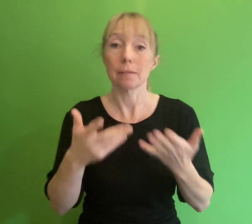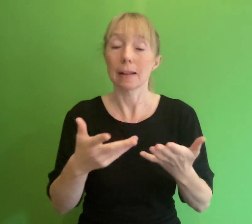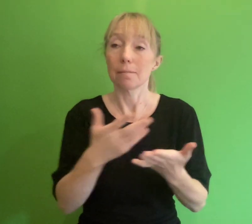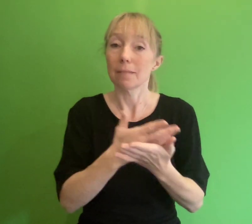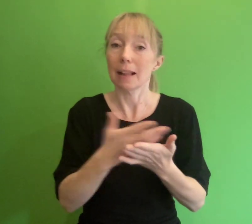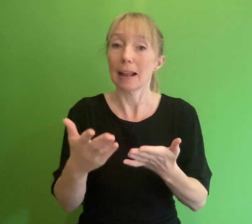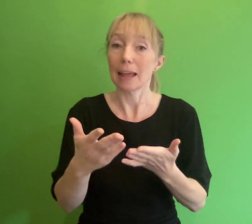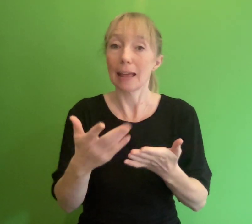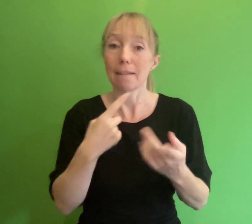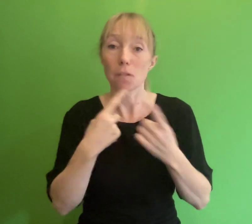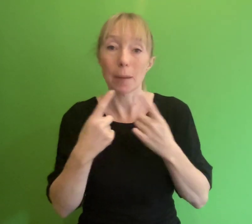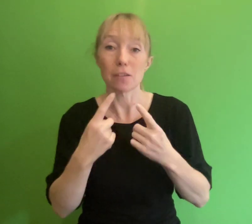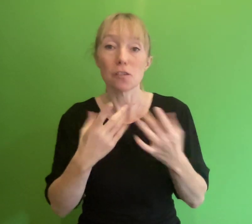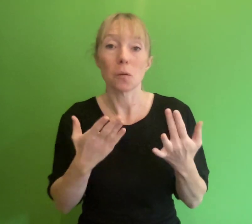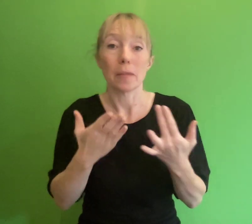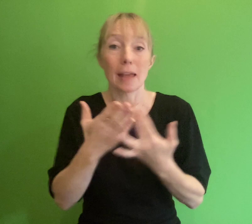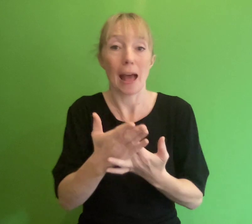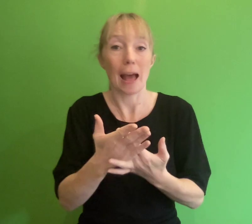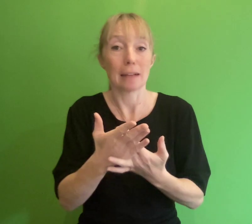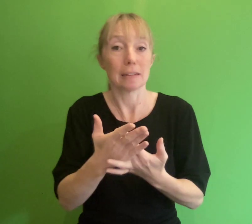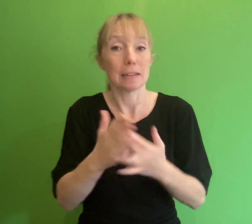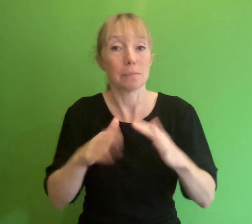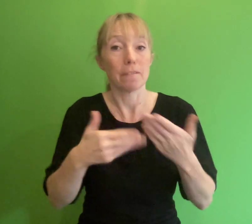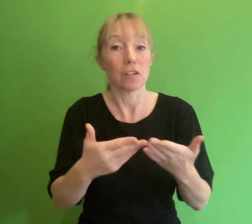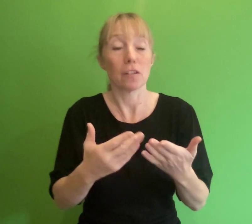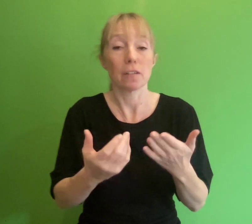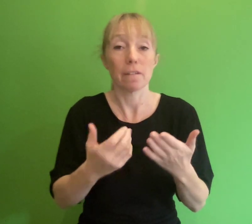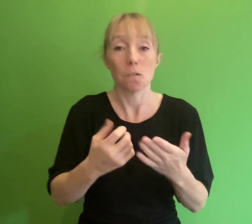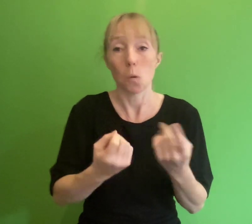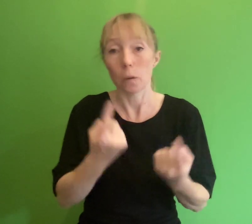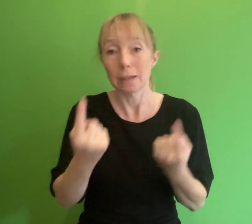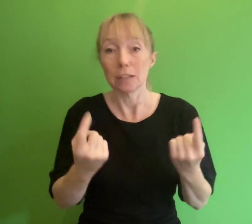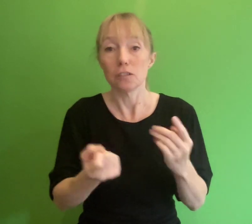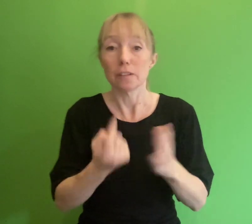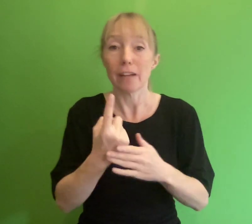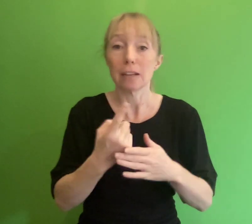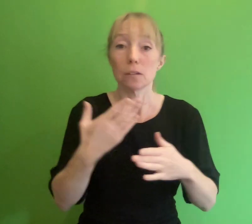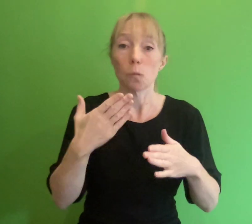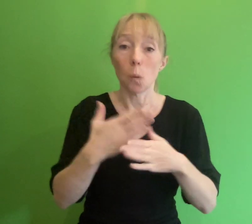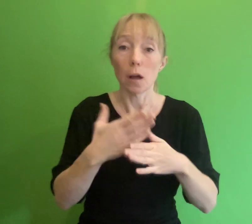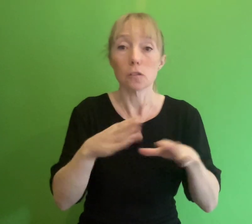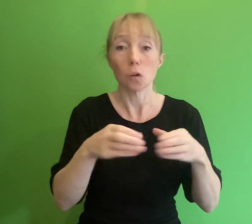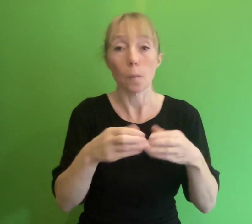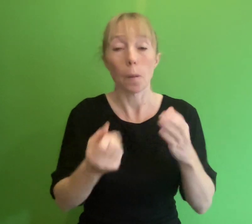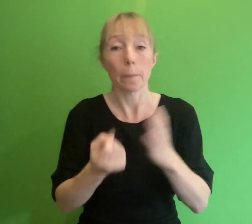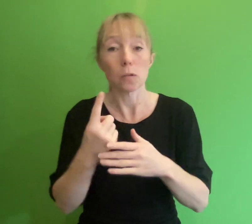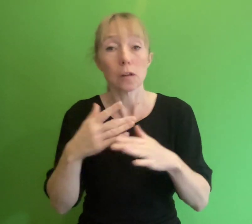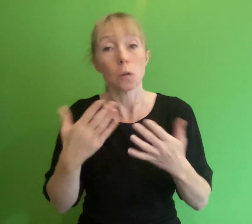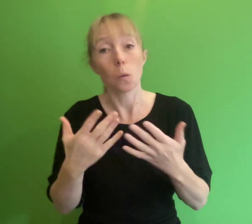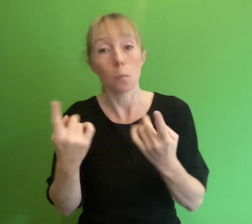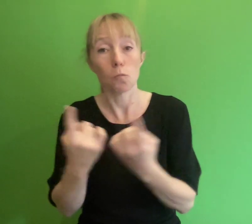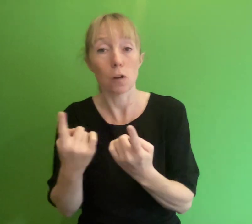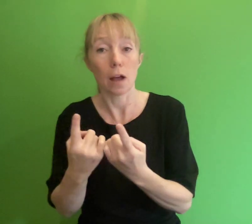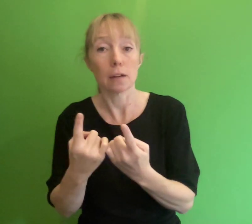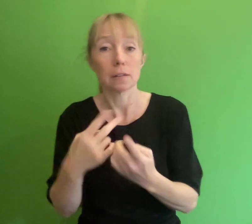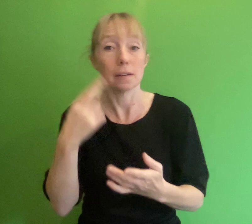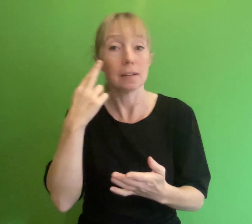have in place for each event, workshop, opportunity or product. Deaf and disabled people, the means